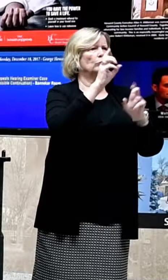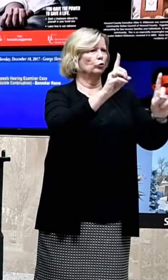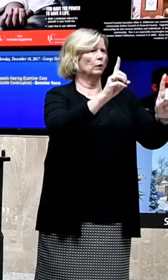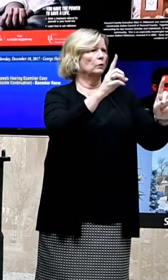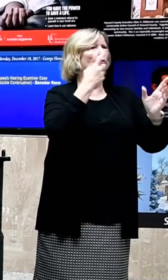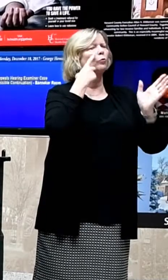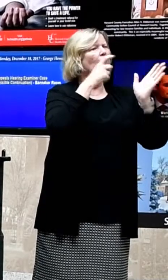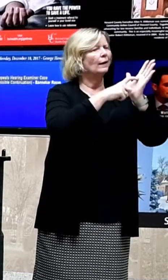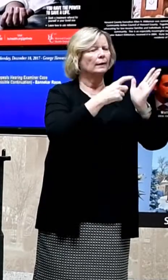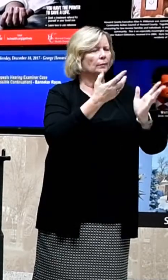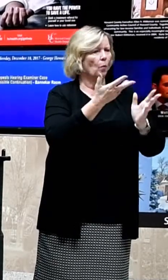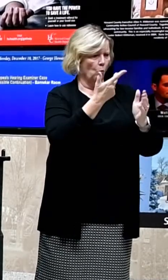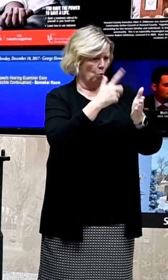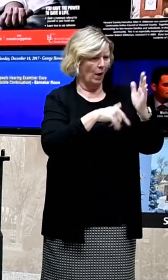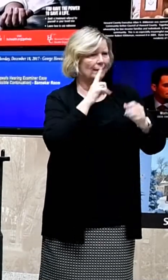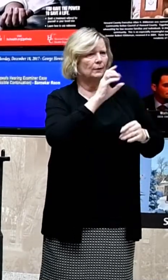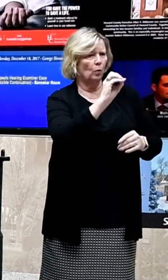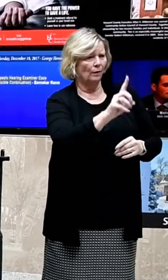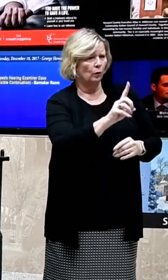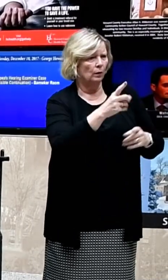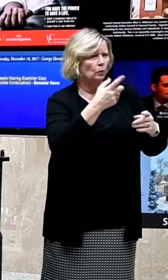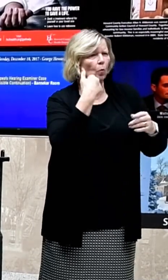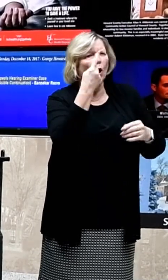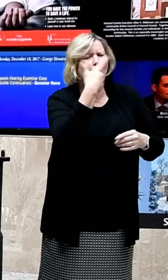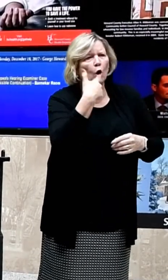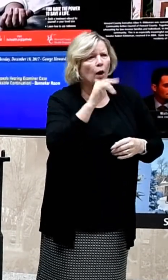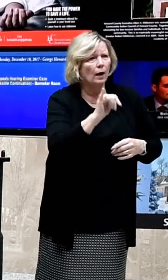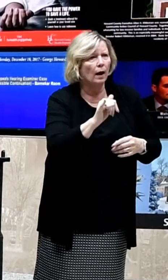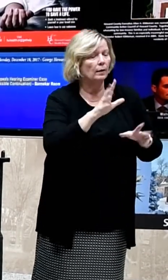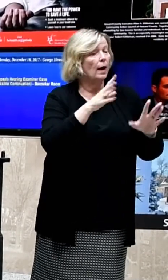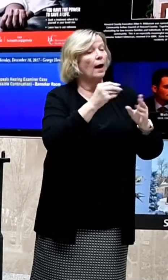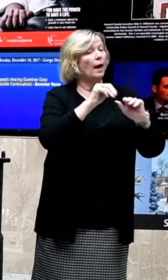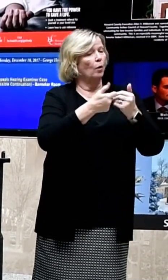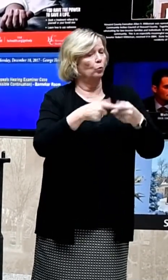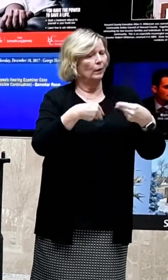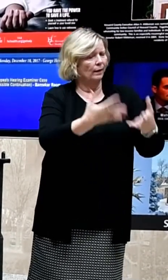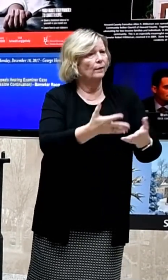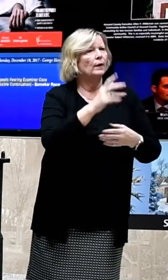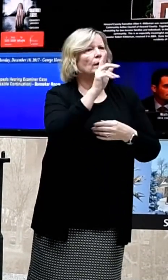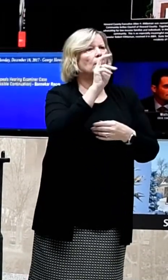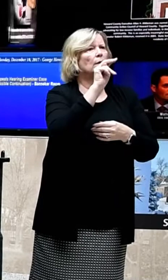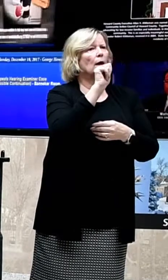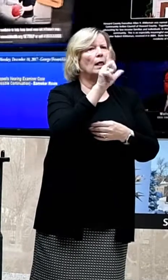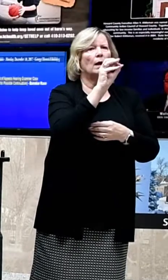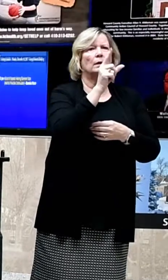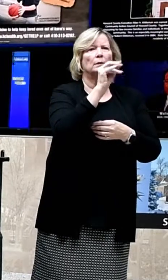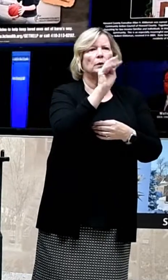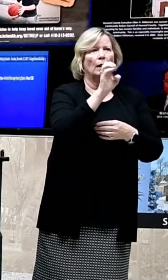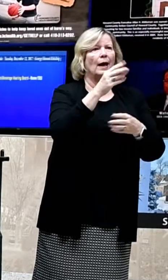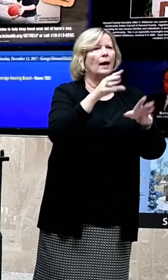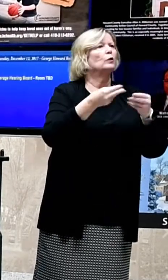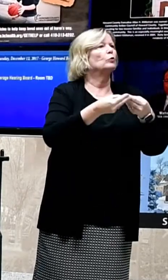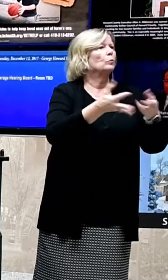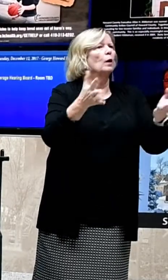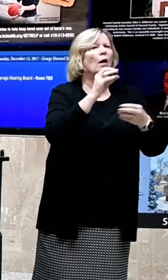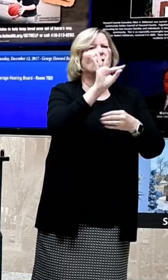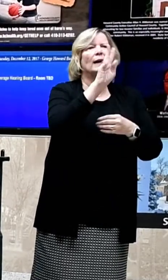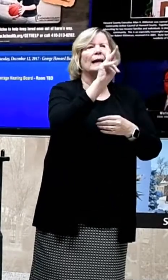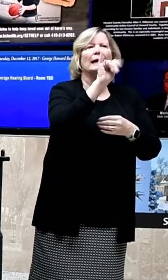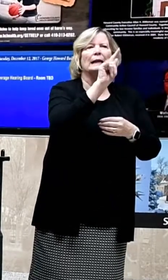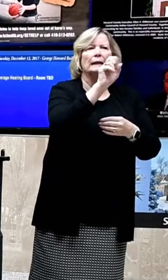an overdose, training to administer naloxone, and distribution of naloxone kits